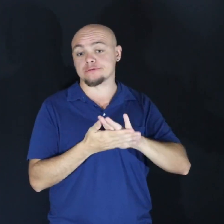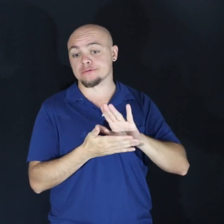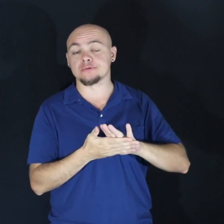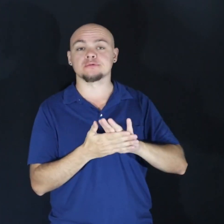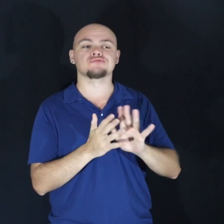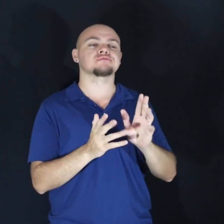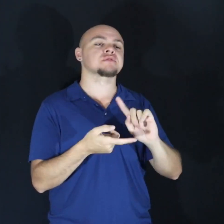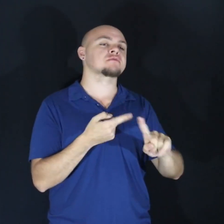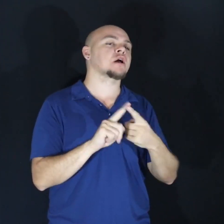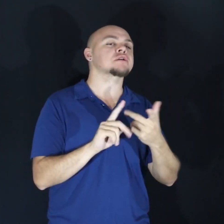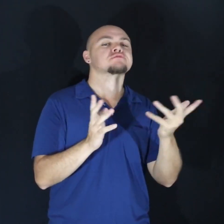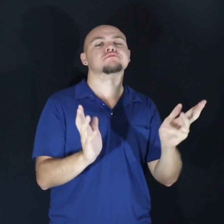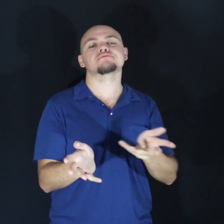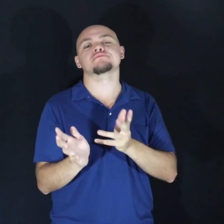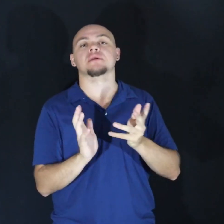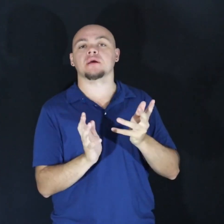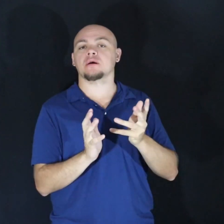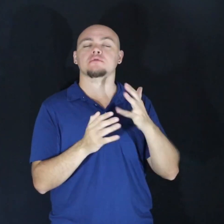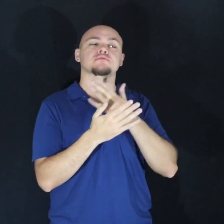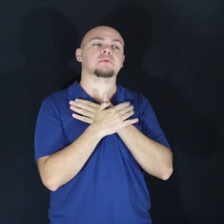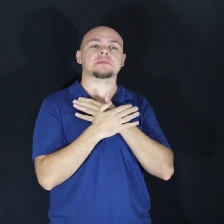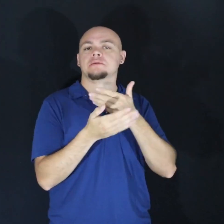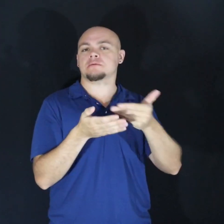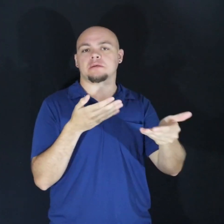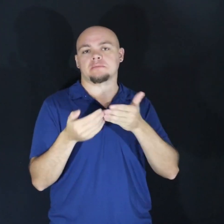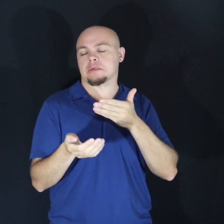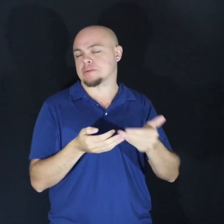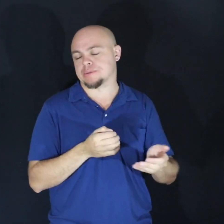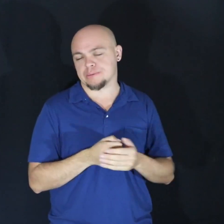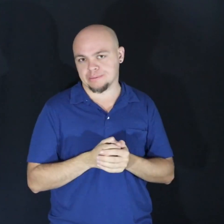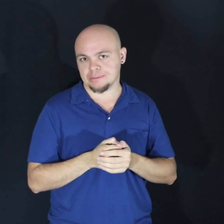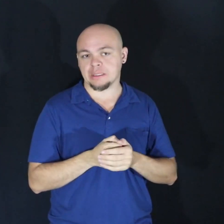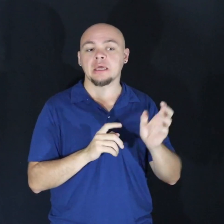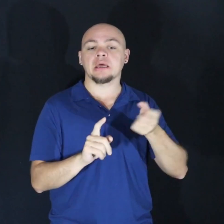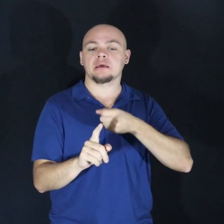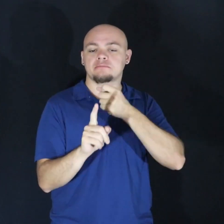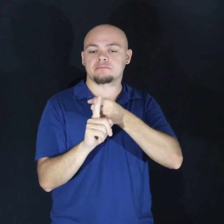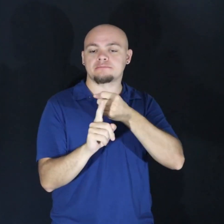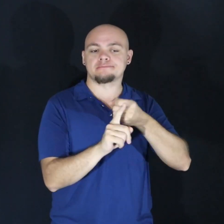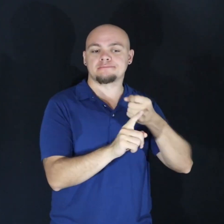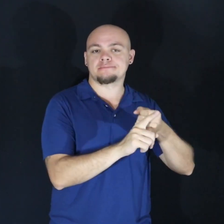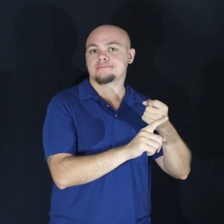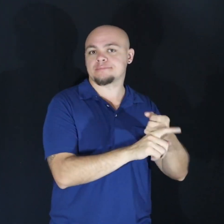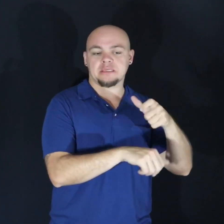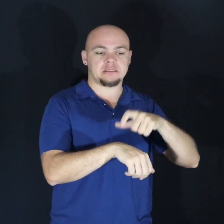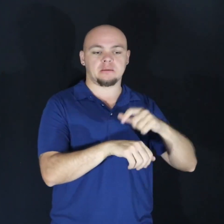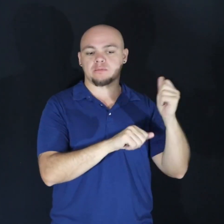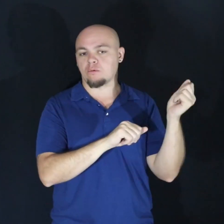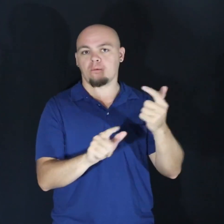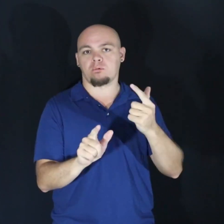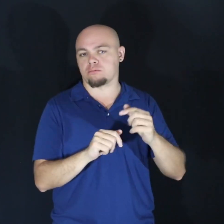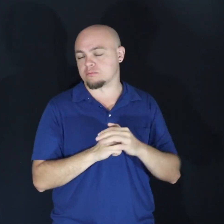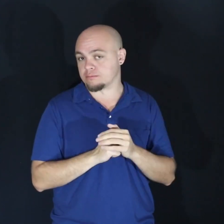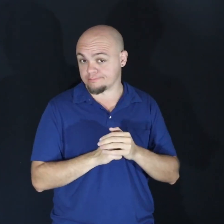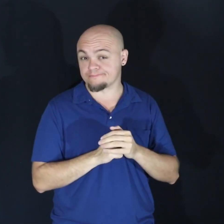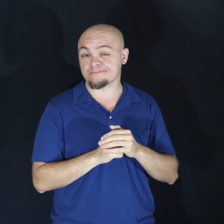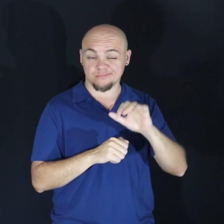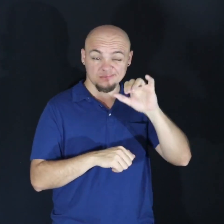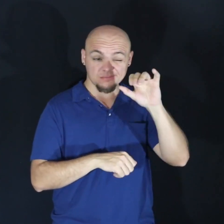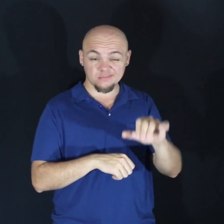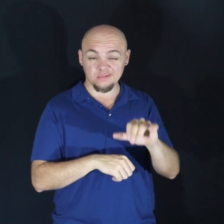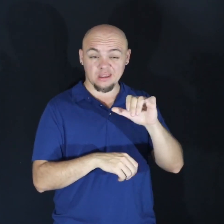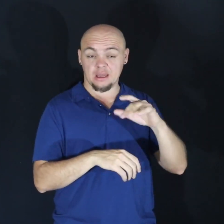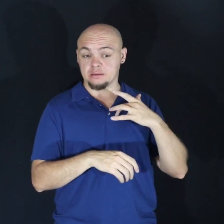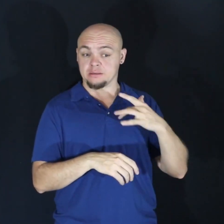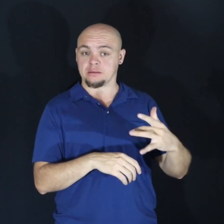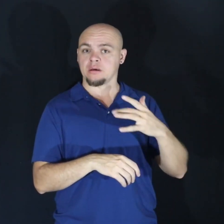talking to their friends, or when they're resting. It doesn't matter when. It affects them at all times. And because of this trend, I